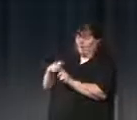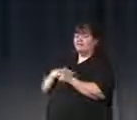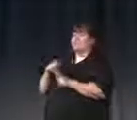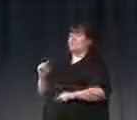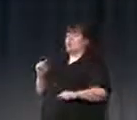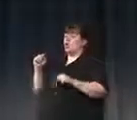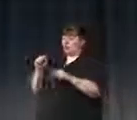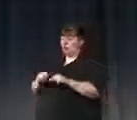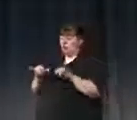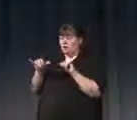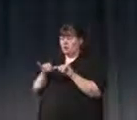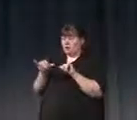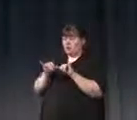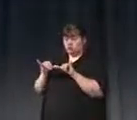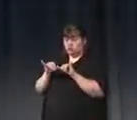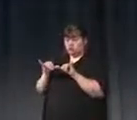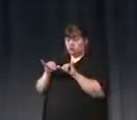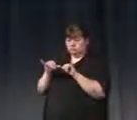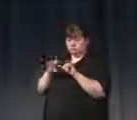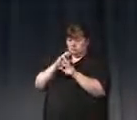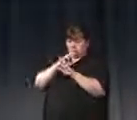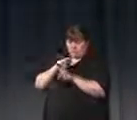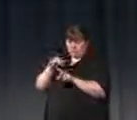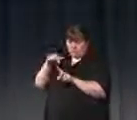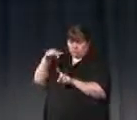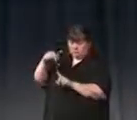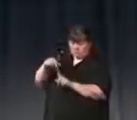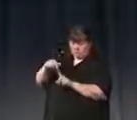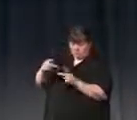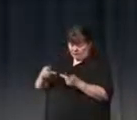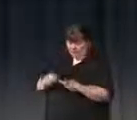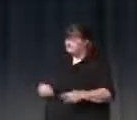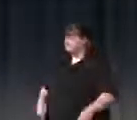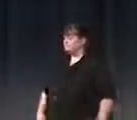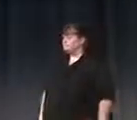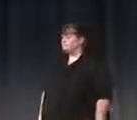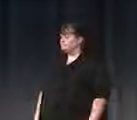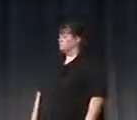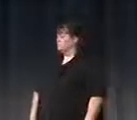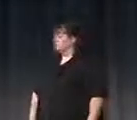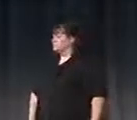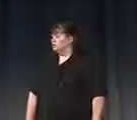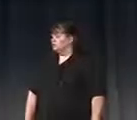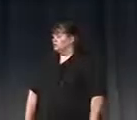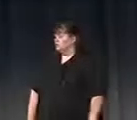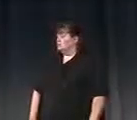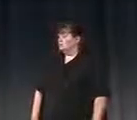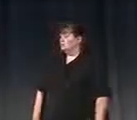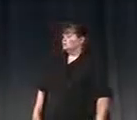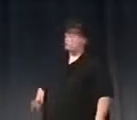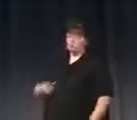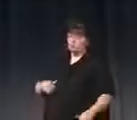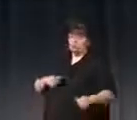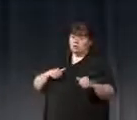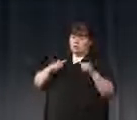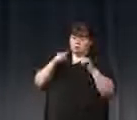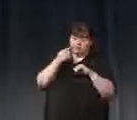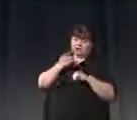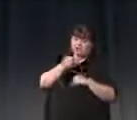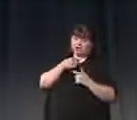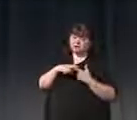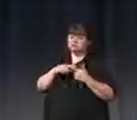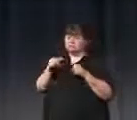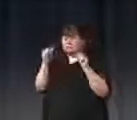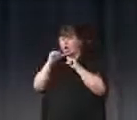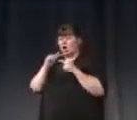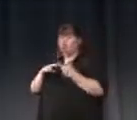space and measure the impulse response and wherever it was at the time. And so we've got impulse responses now in bars and restaurants, on